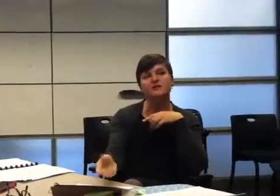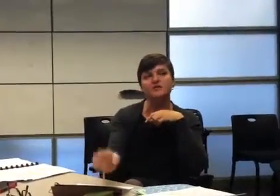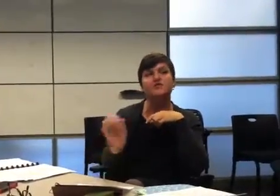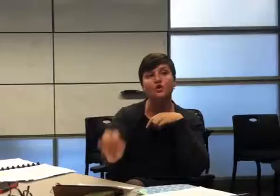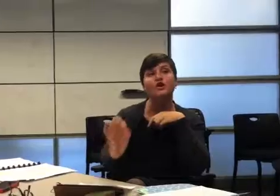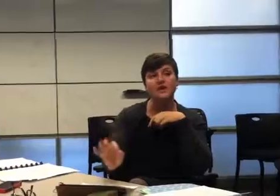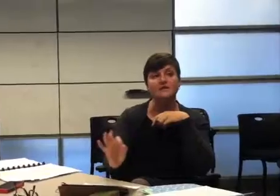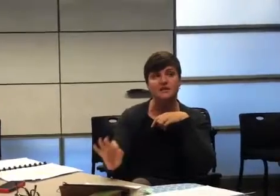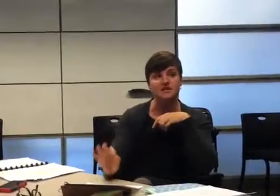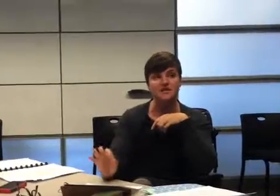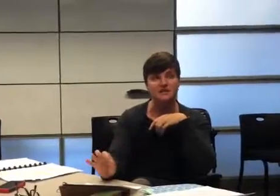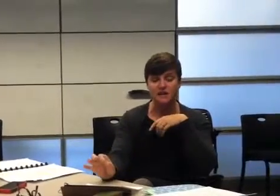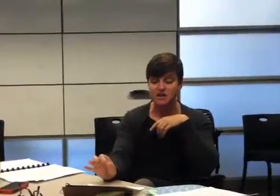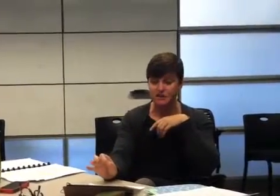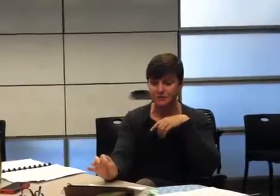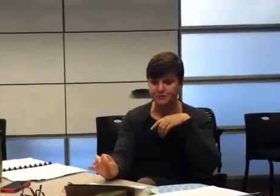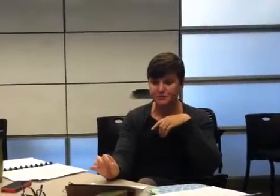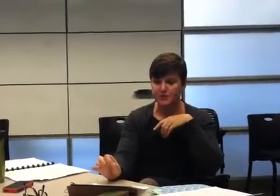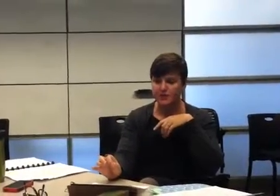gave them for such a discussion.